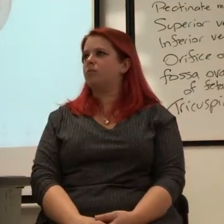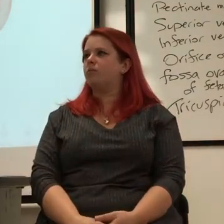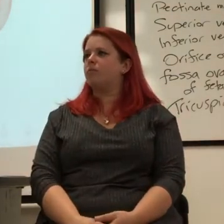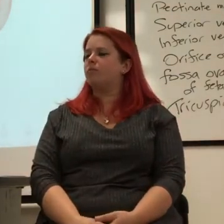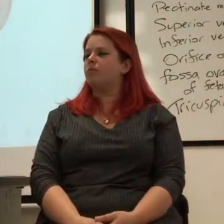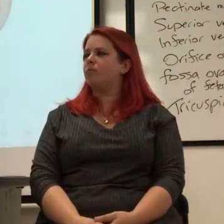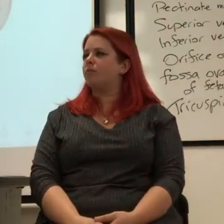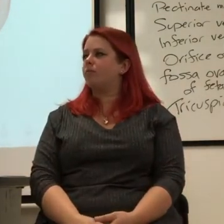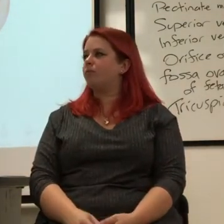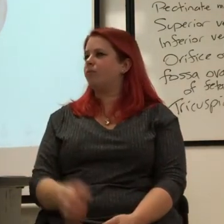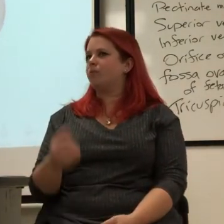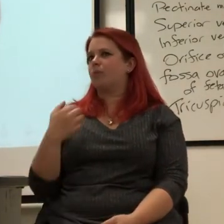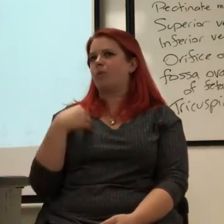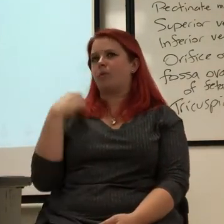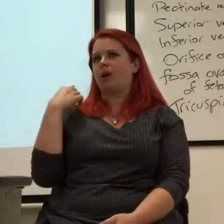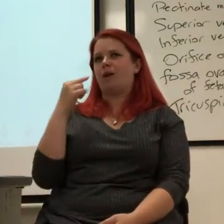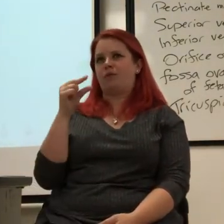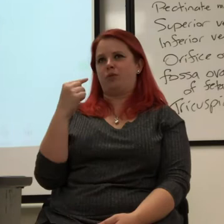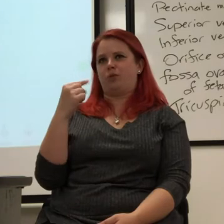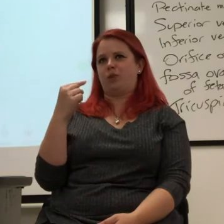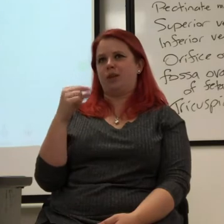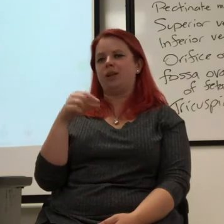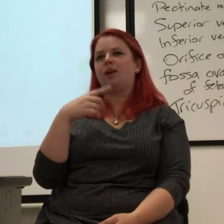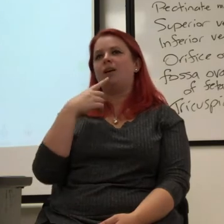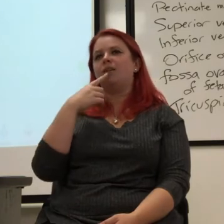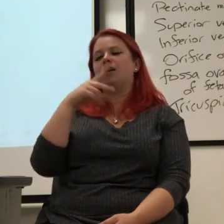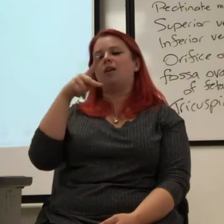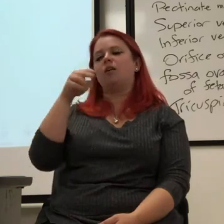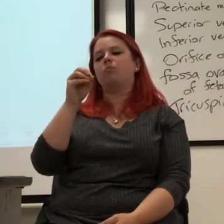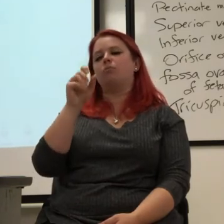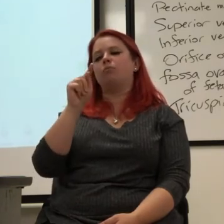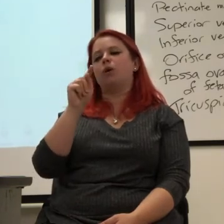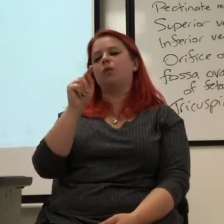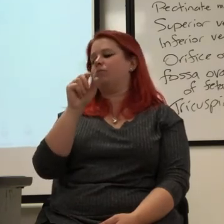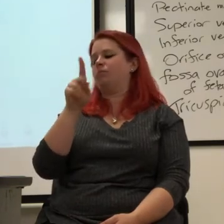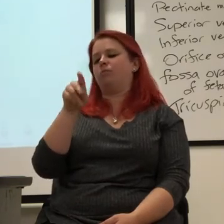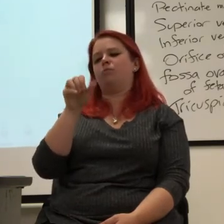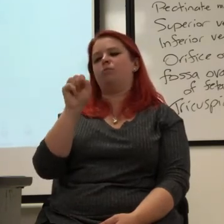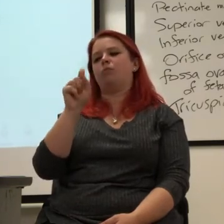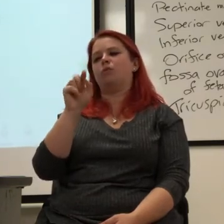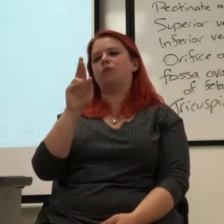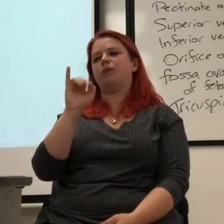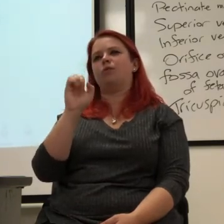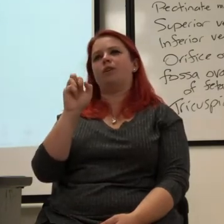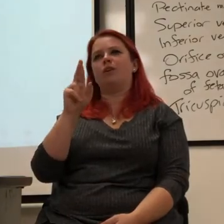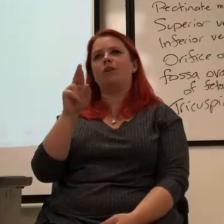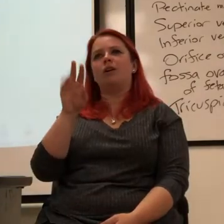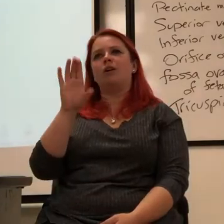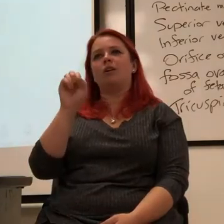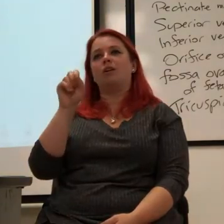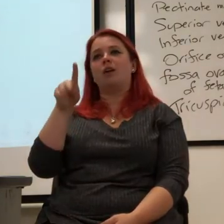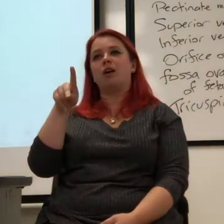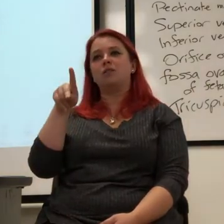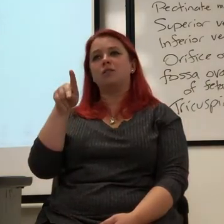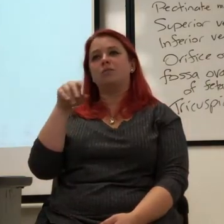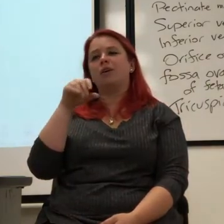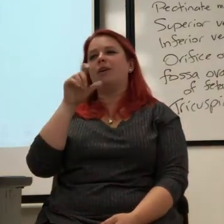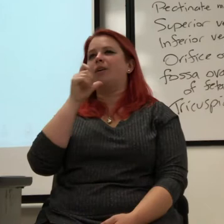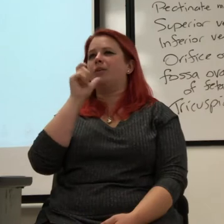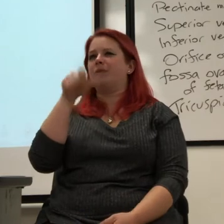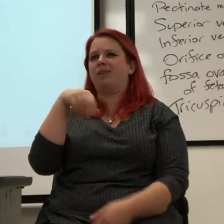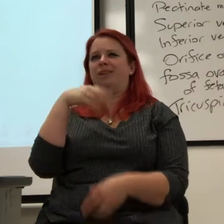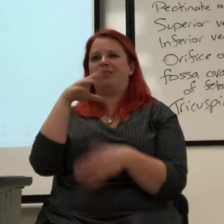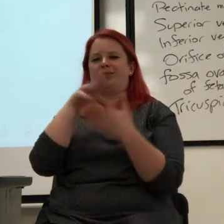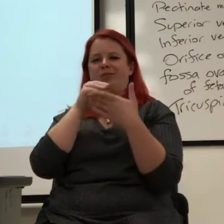What I have highlighted there. It says posterior cusp of mitral valve. You don't have to learn the different names of the cusps,